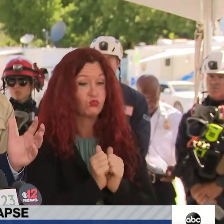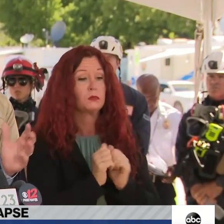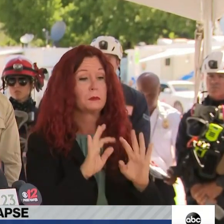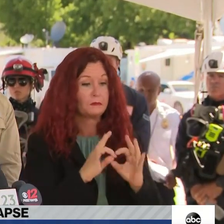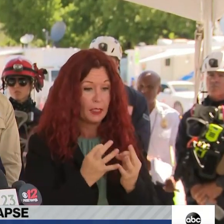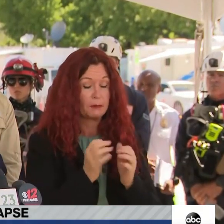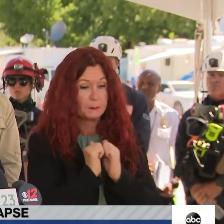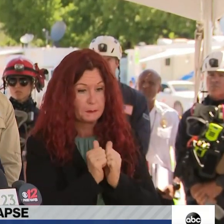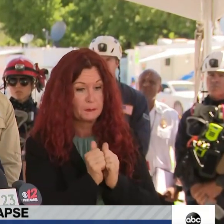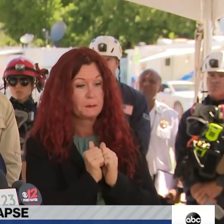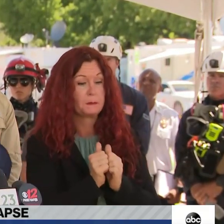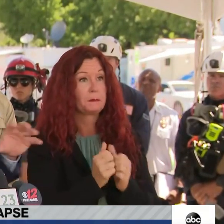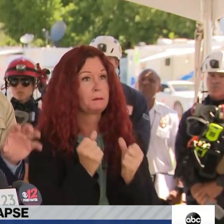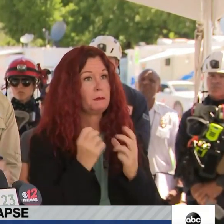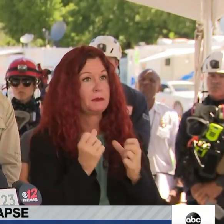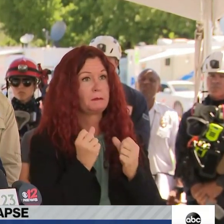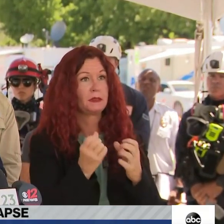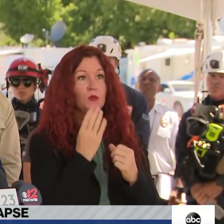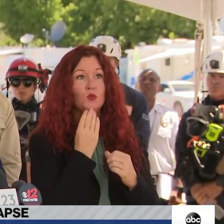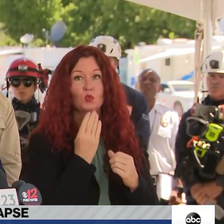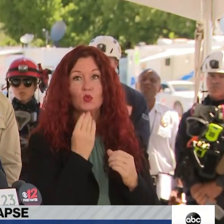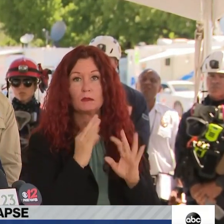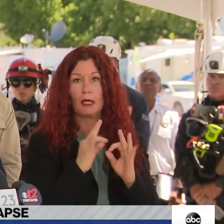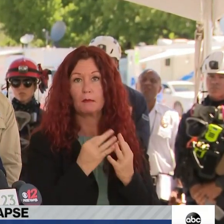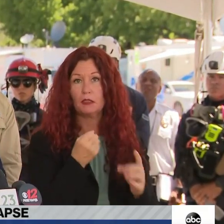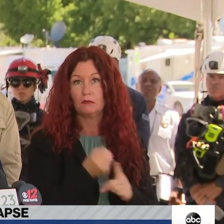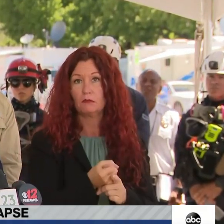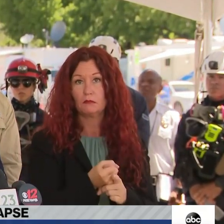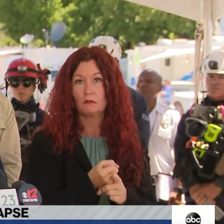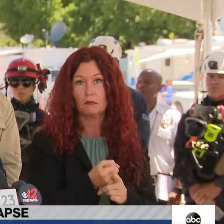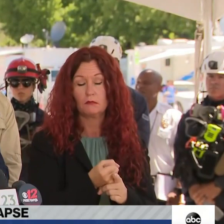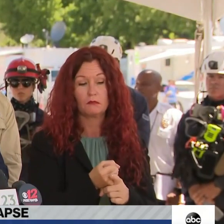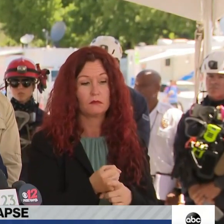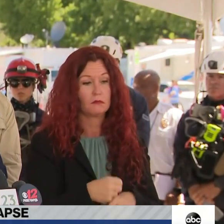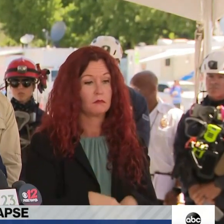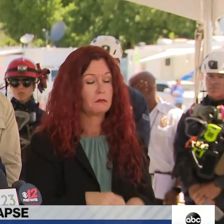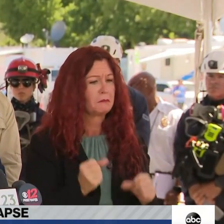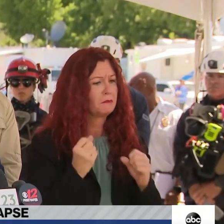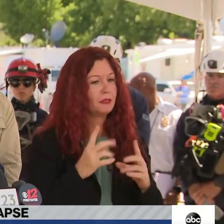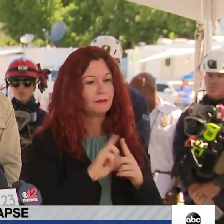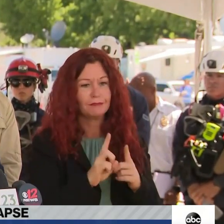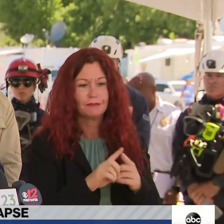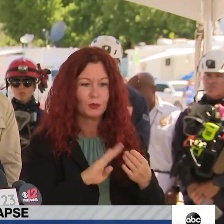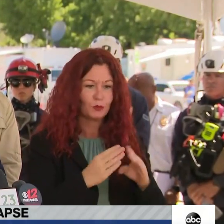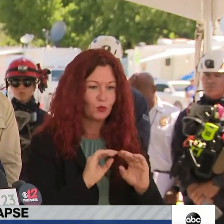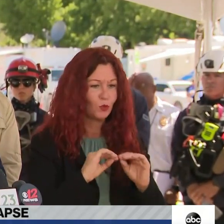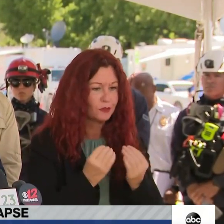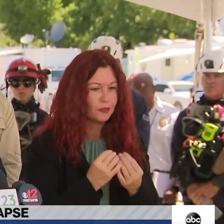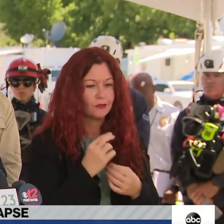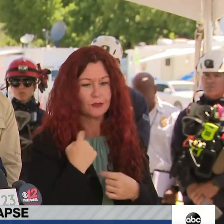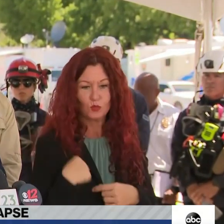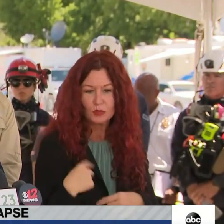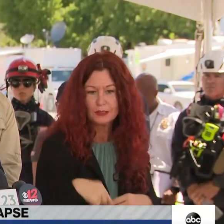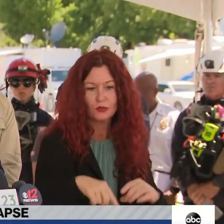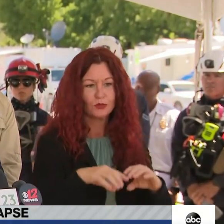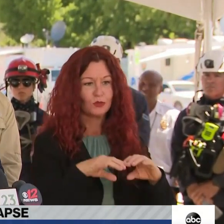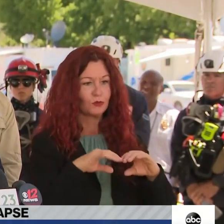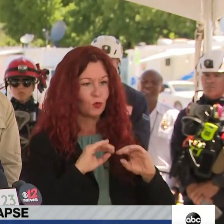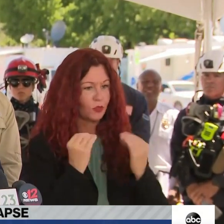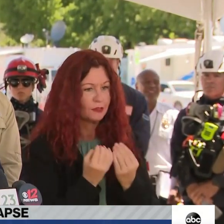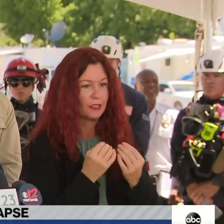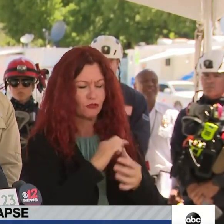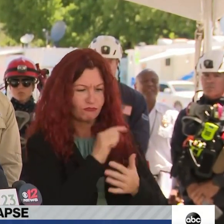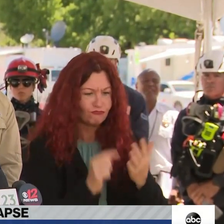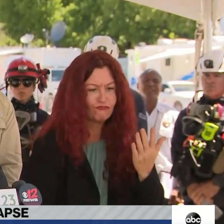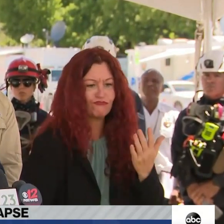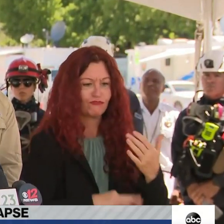this coast, you see it in a whole bunch of different community organizations, religious organizations. I mean, it's really touched a